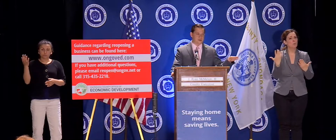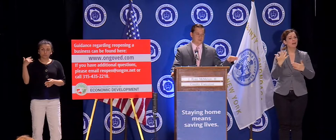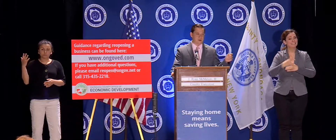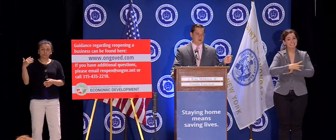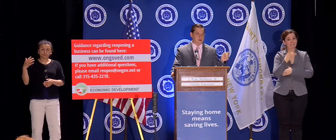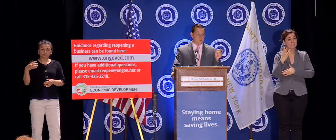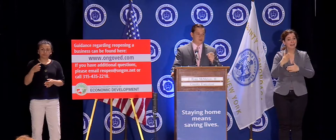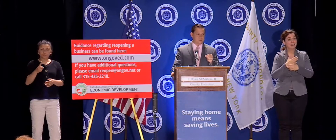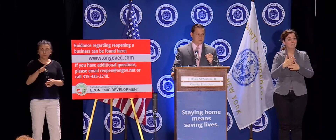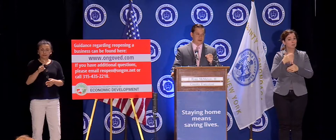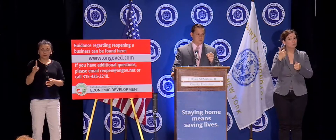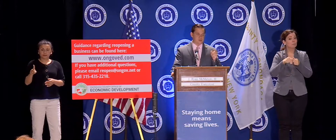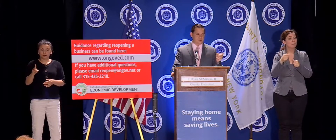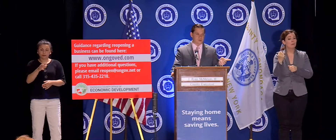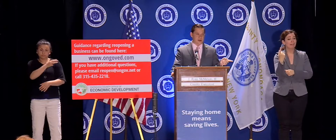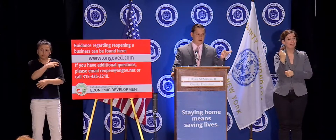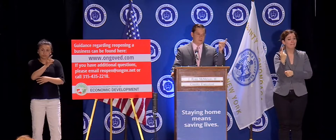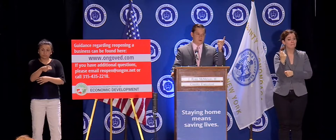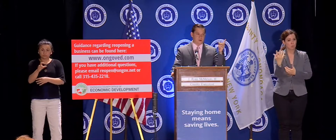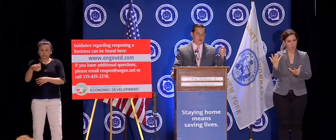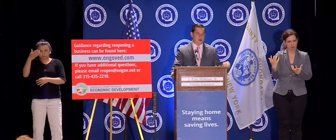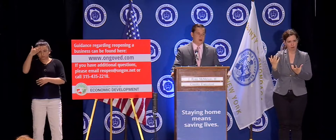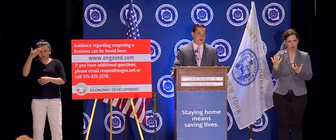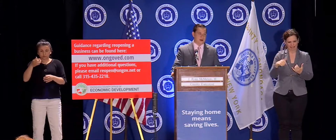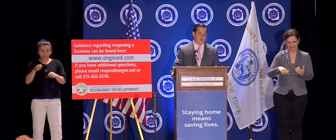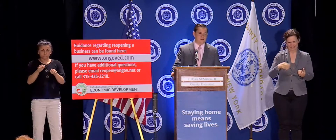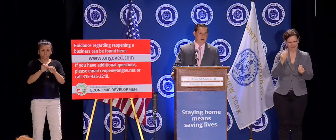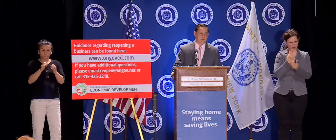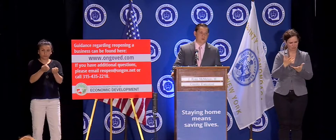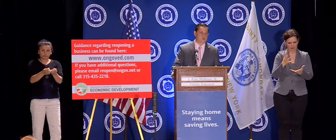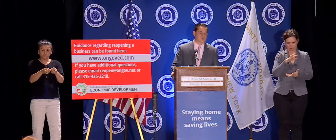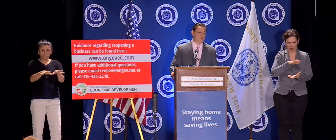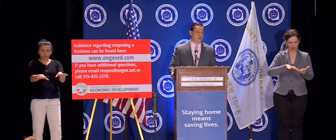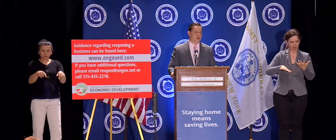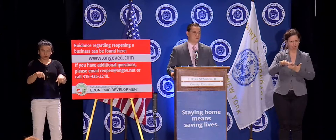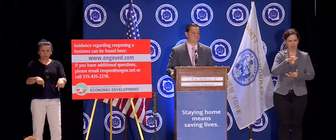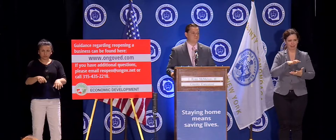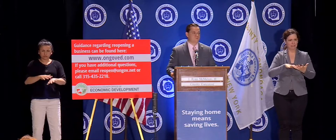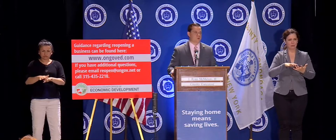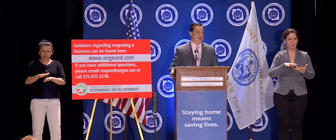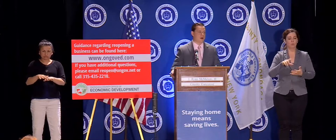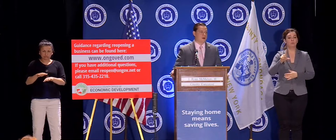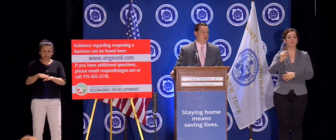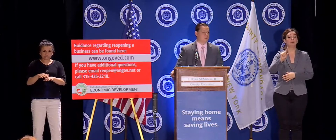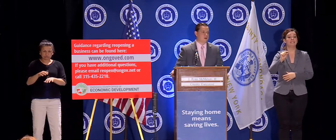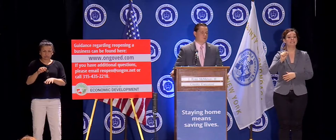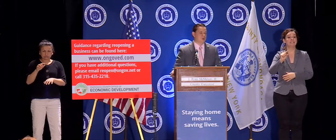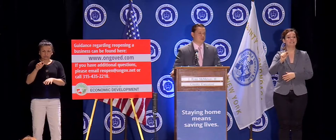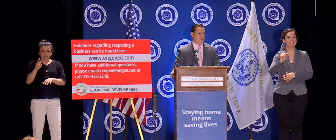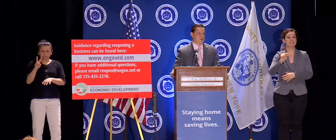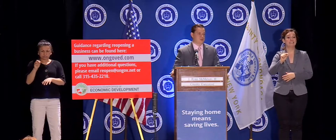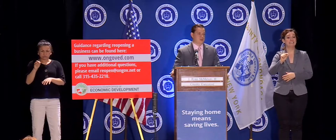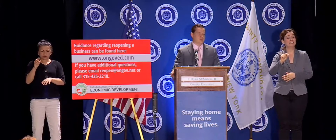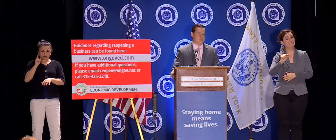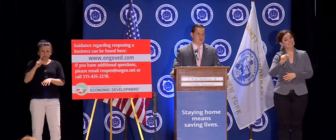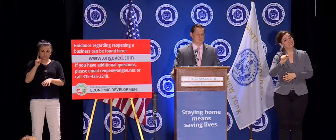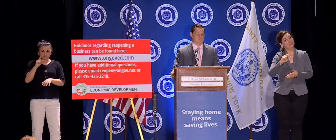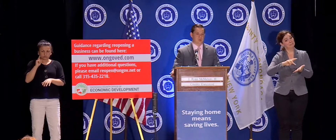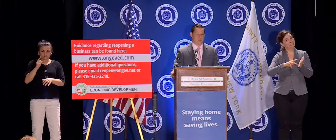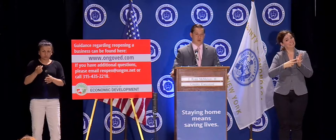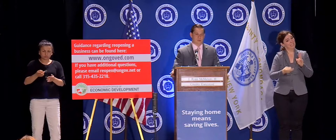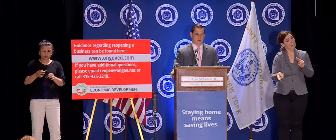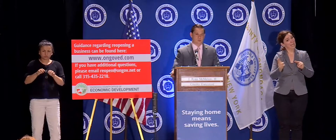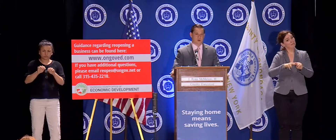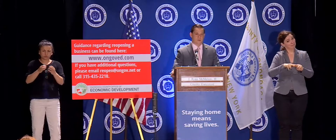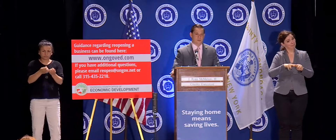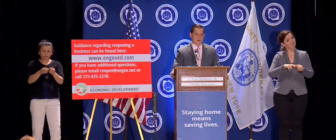is our all-time low. This data skews that number. Now that's up closer to 20, which certainly is